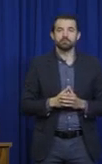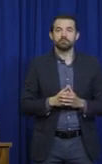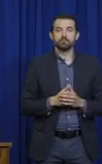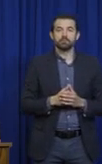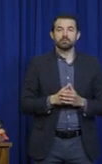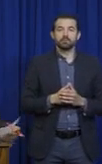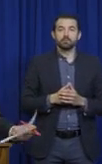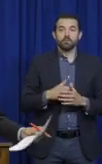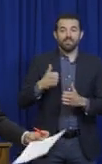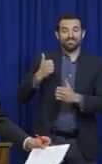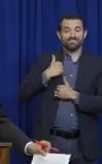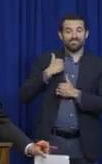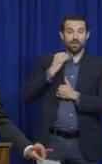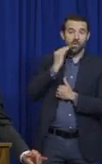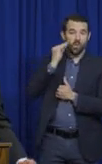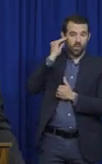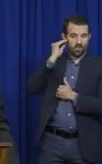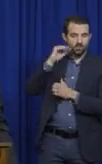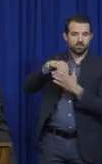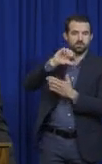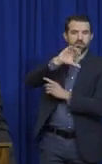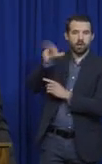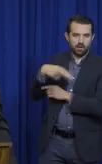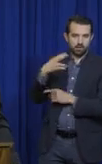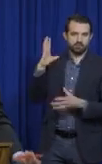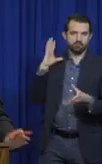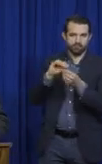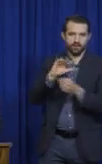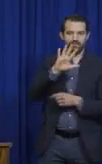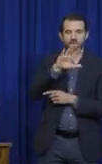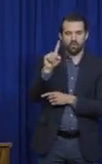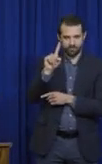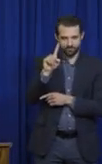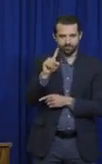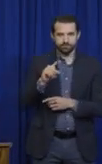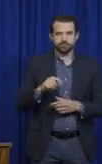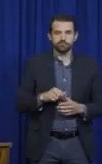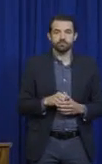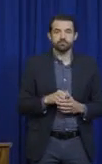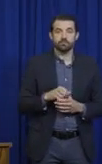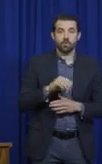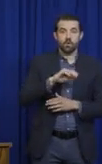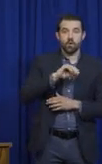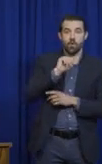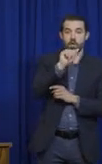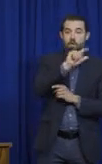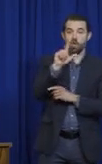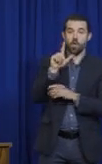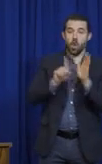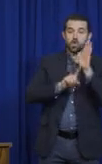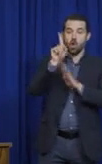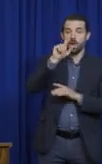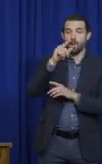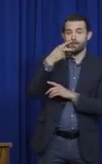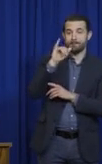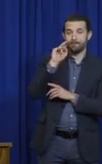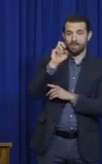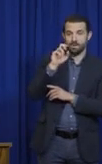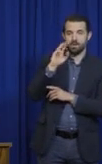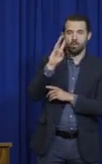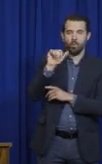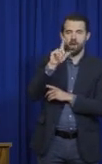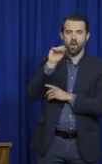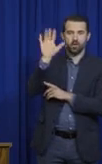a total of 51 cases. At Tall Pines in Waldo County, 43